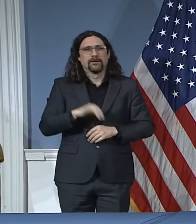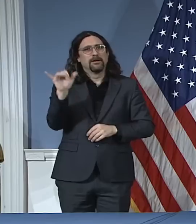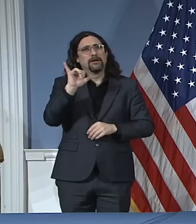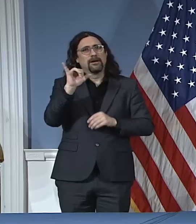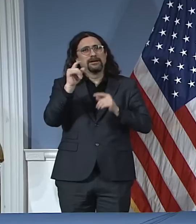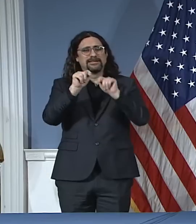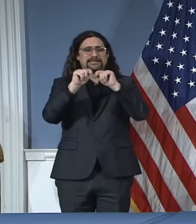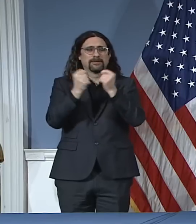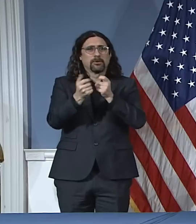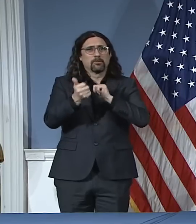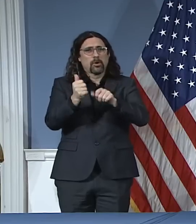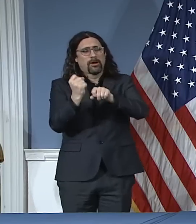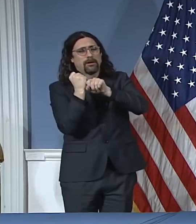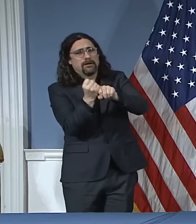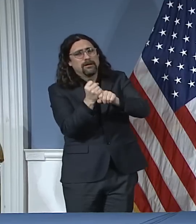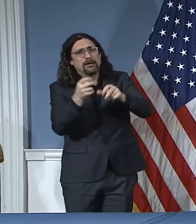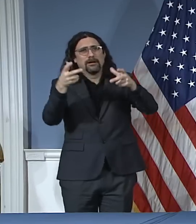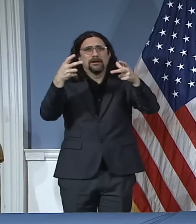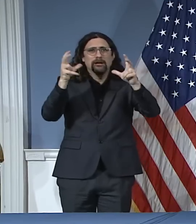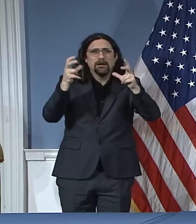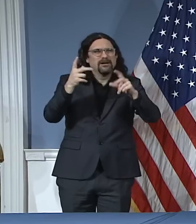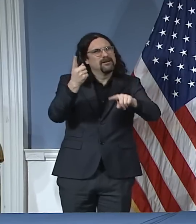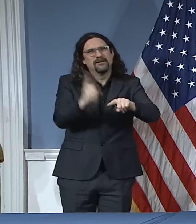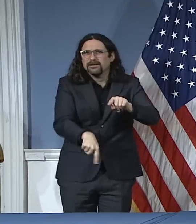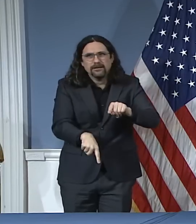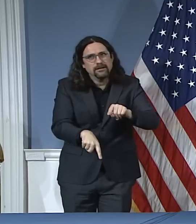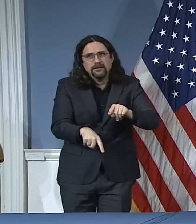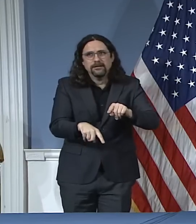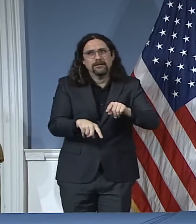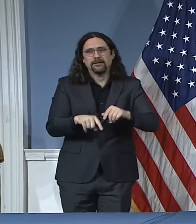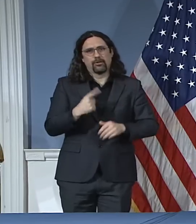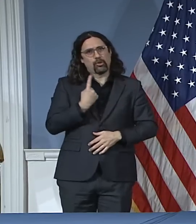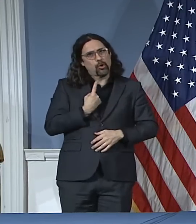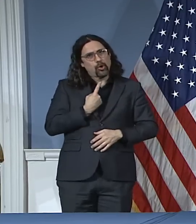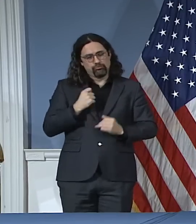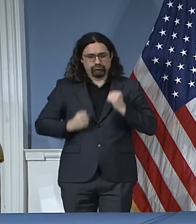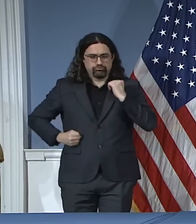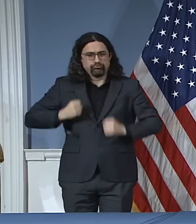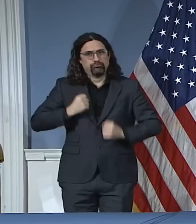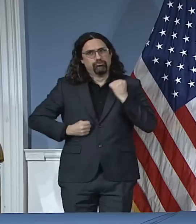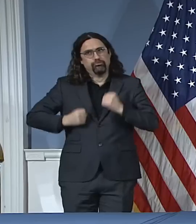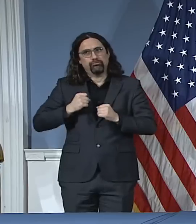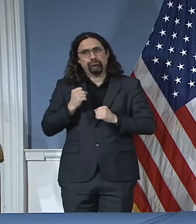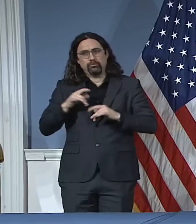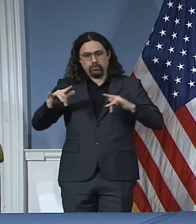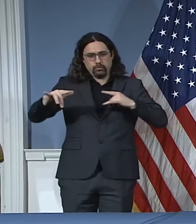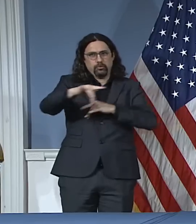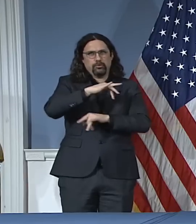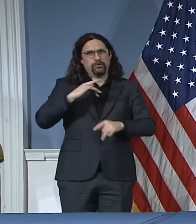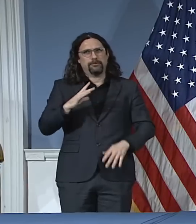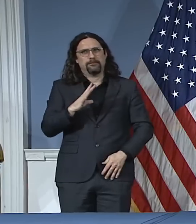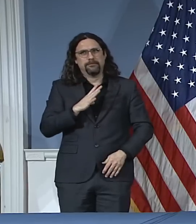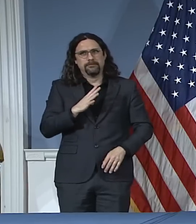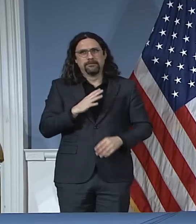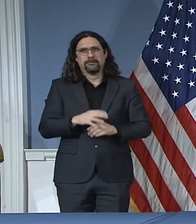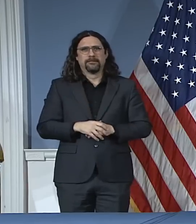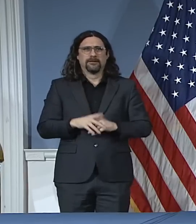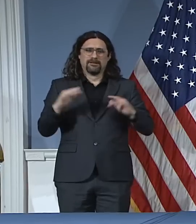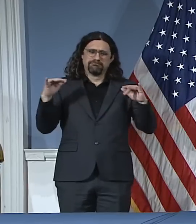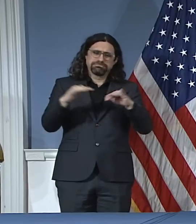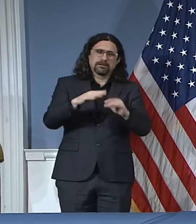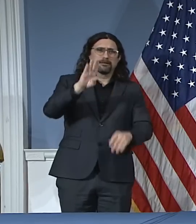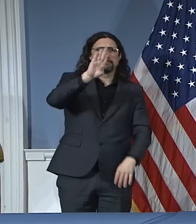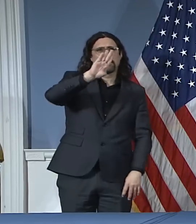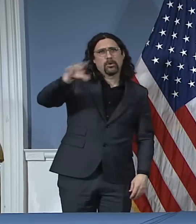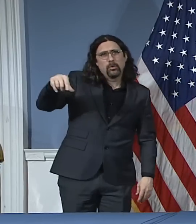that's possible again. There's no more gatherings. There's no more events. There's no more big barbecues. All that is gone for now. It's not gone